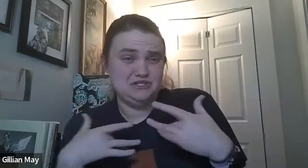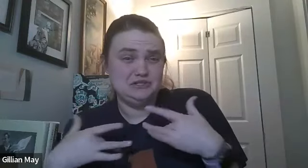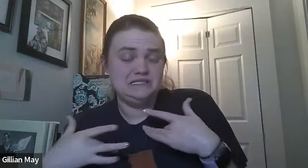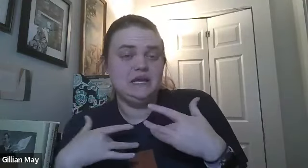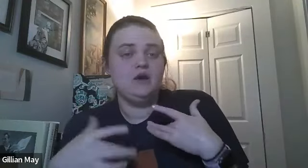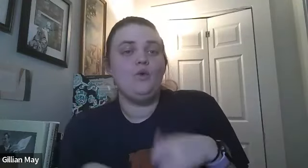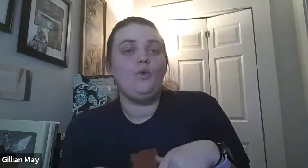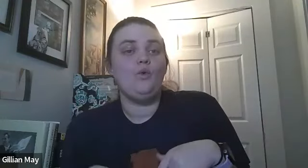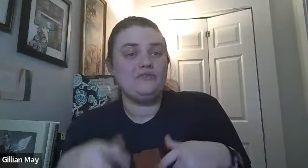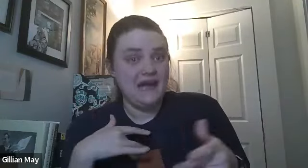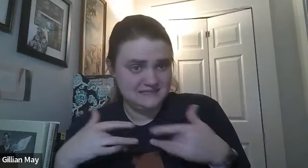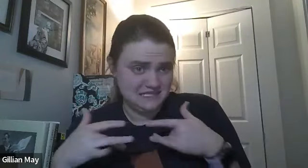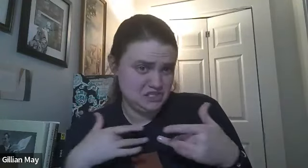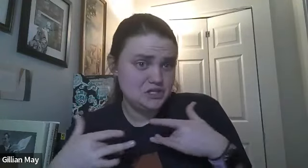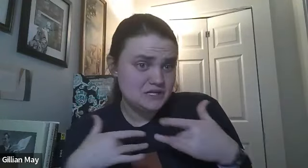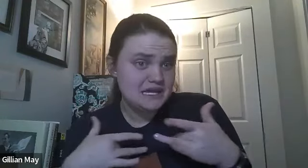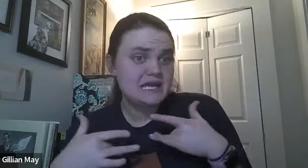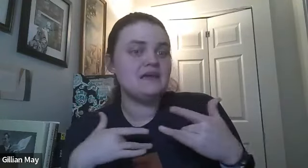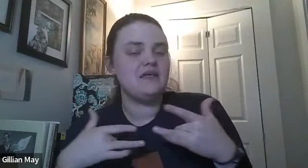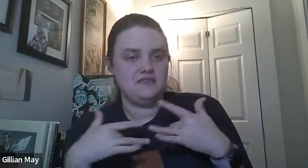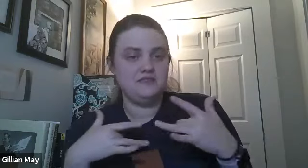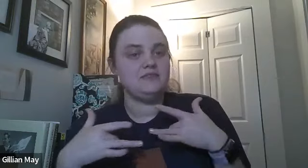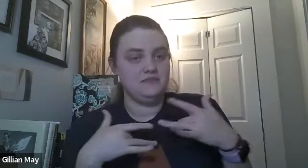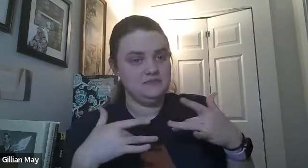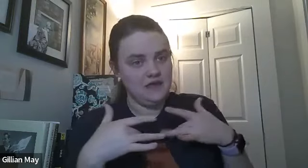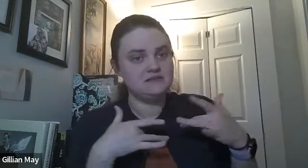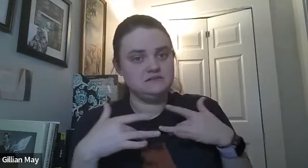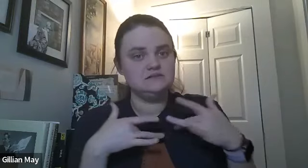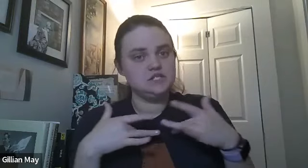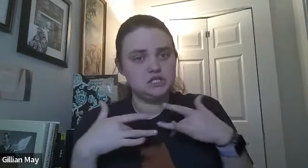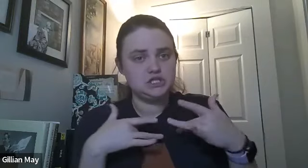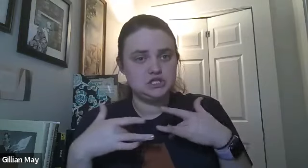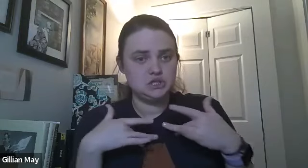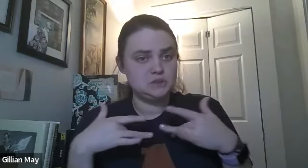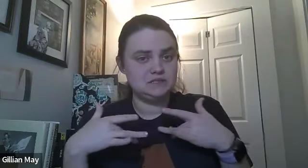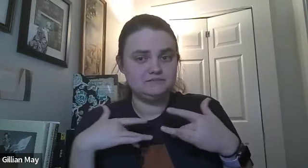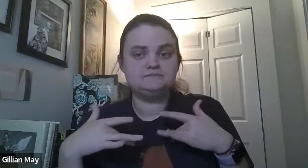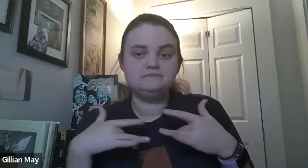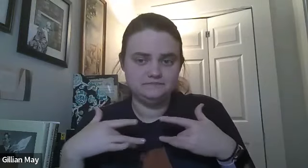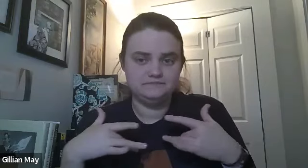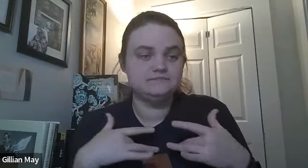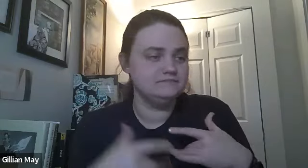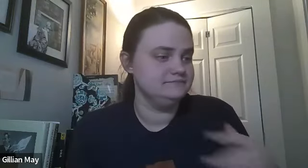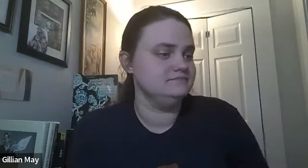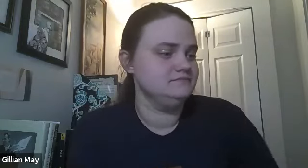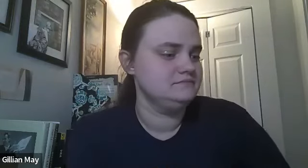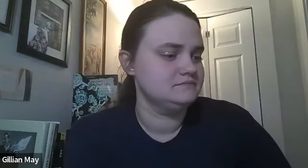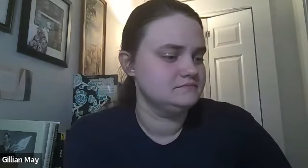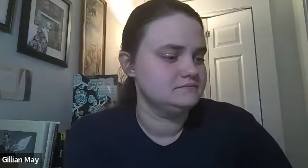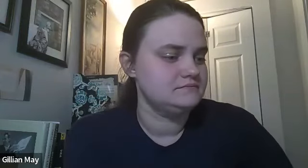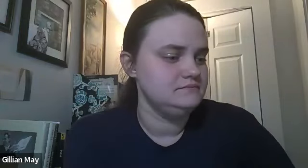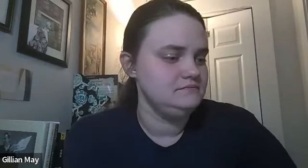concerned, or that's concerning. That's concerned. Mm-hmm.